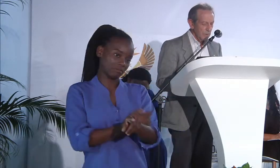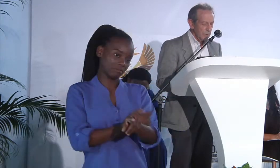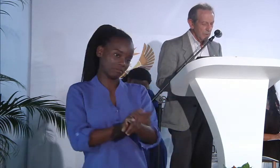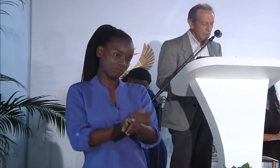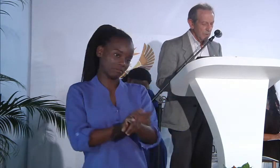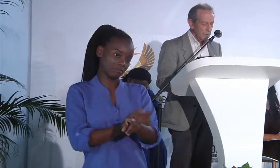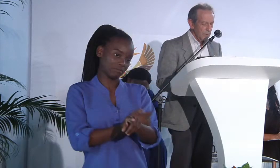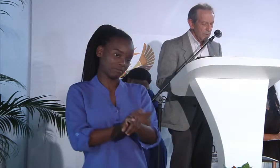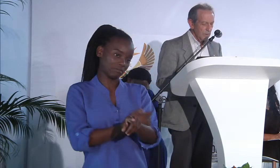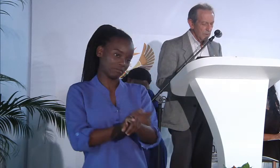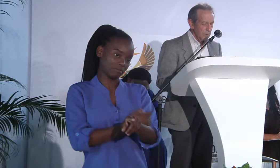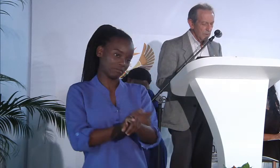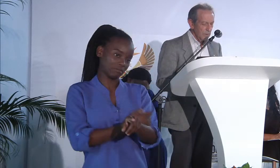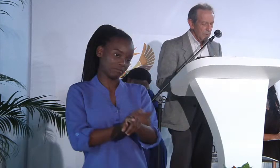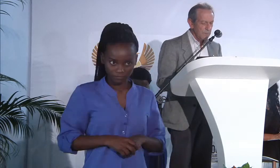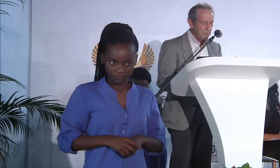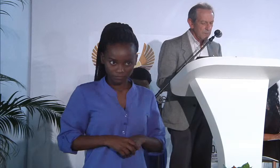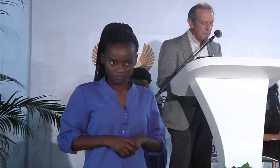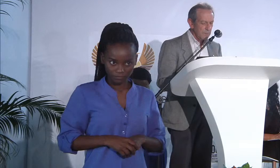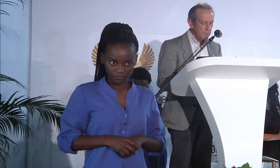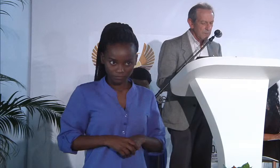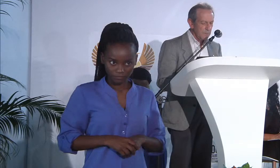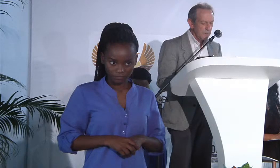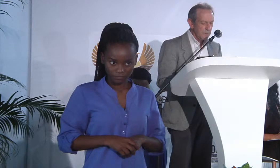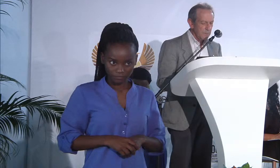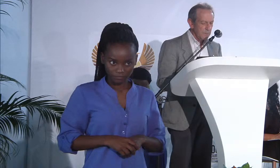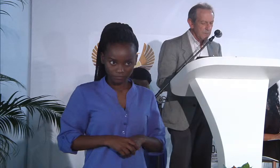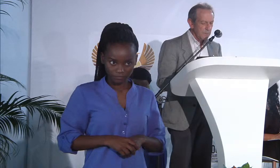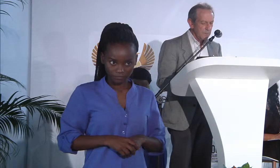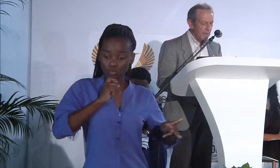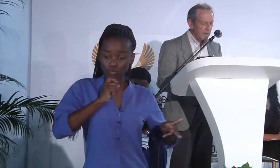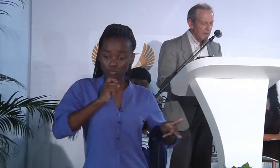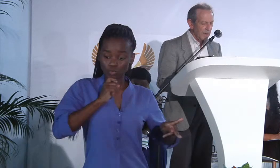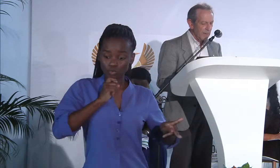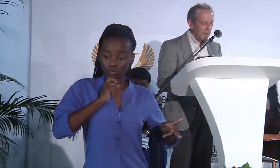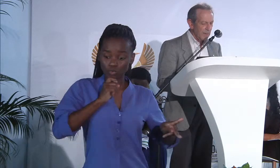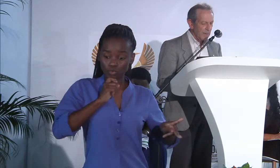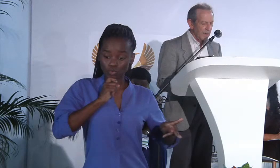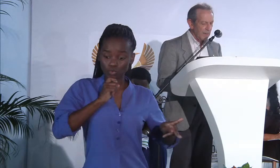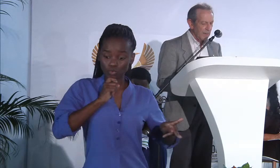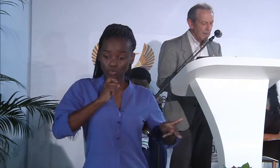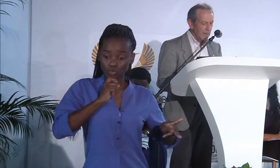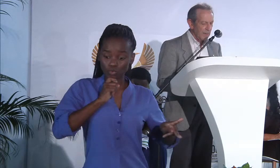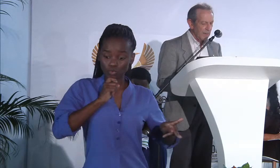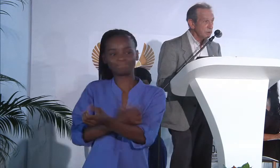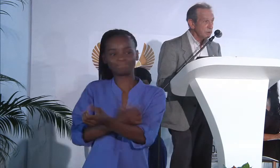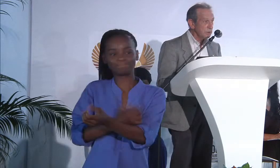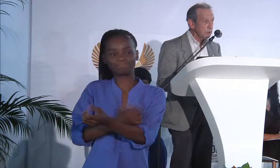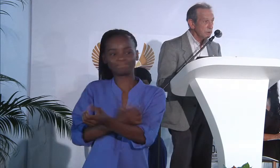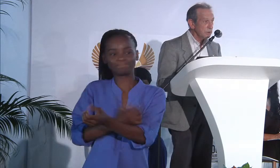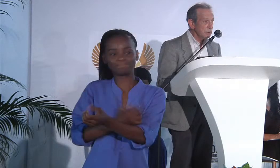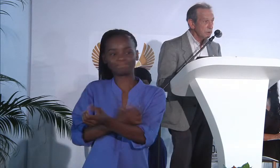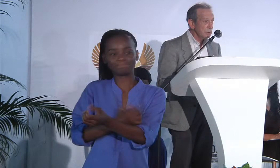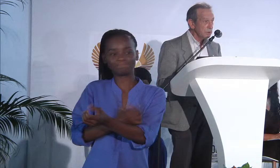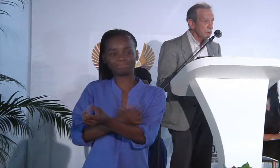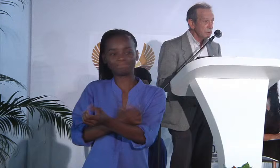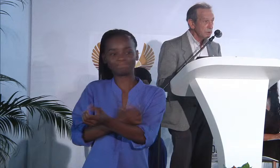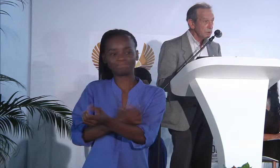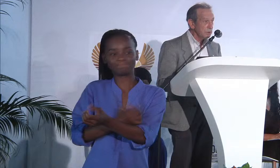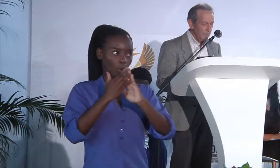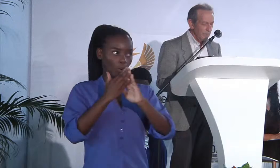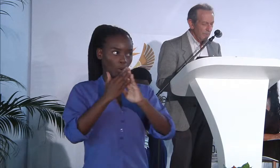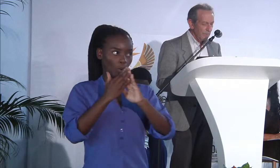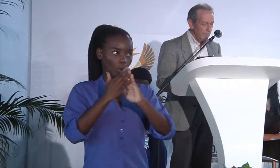drugs. Through the extensive consultation with people who use drugs, Principle 5 identifies how to use communities as